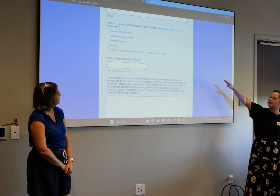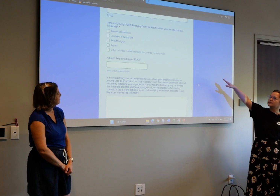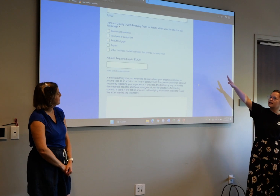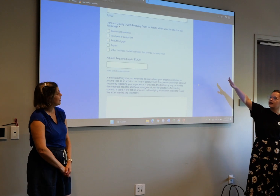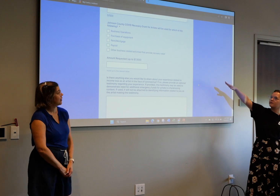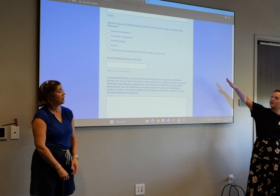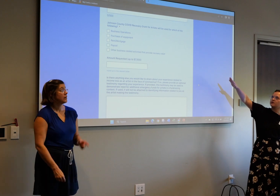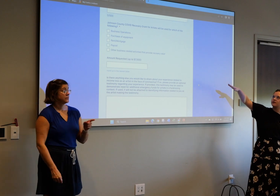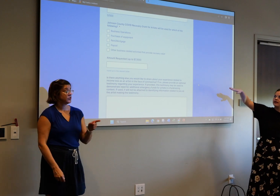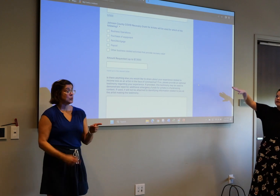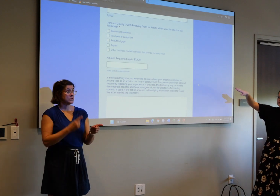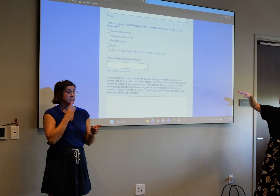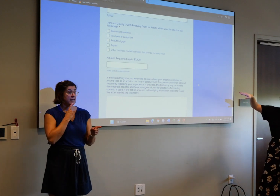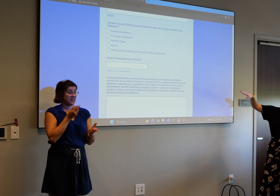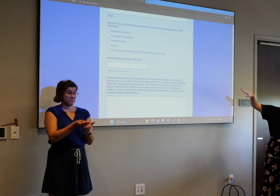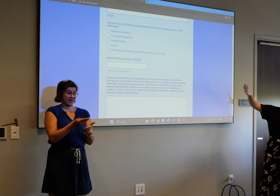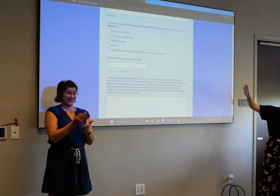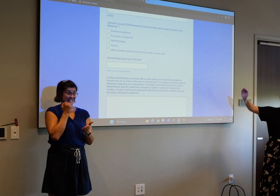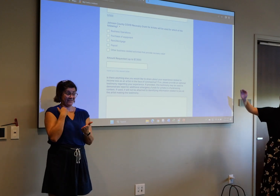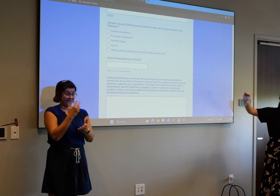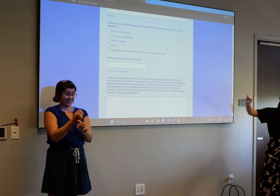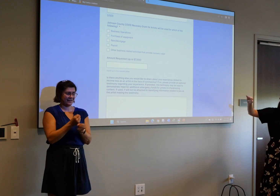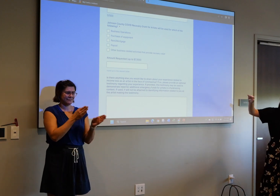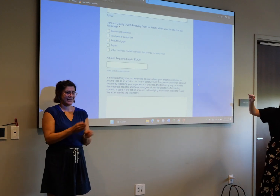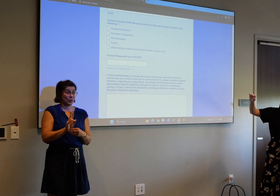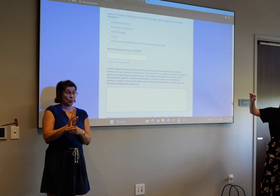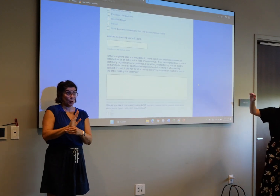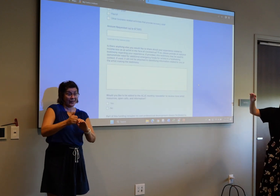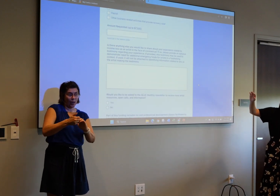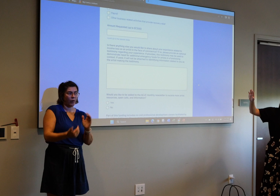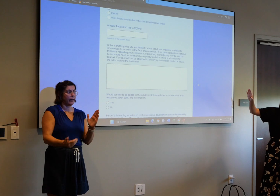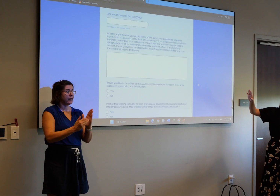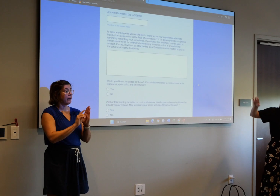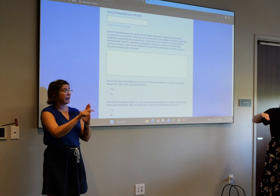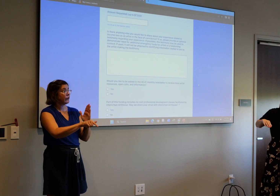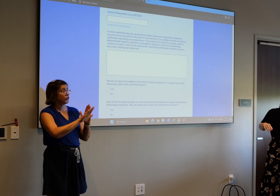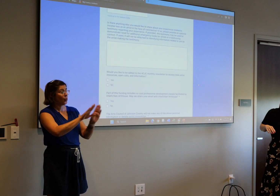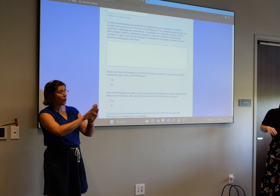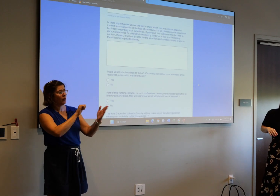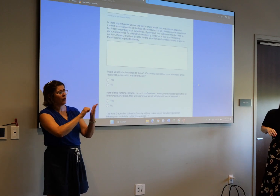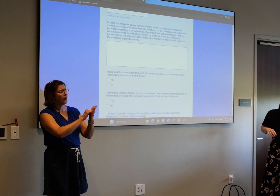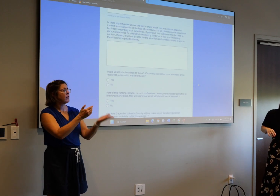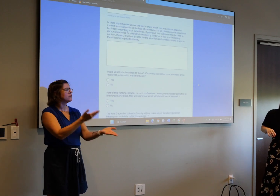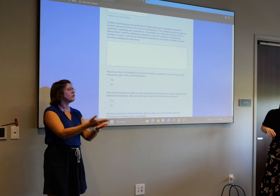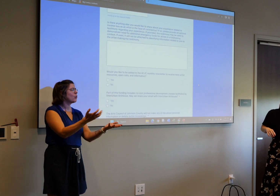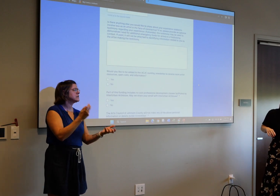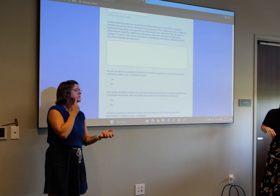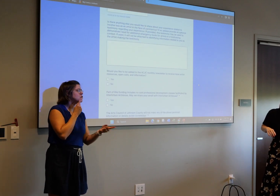you are going to go ahead and say what you plan to use it for. Again, we're not going to knock on your door and ask you to prove that for